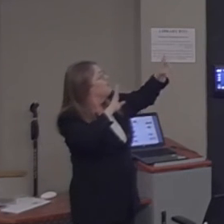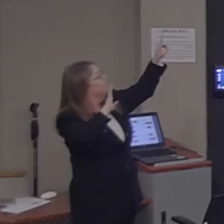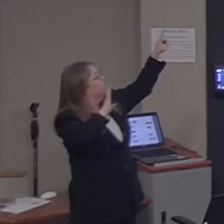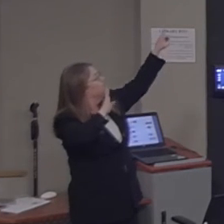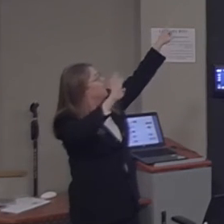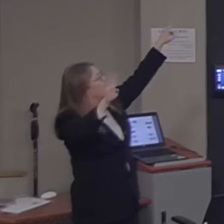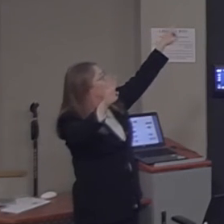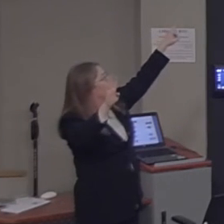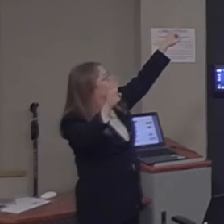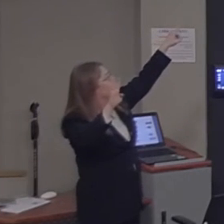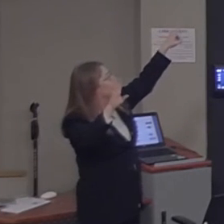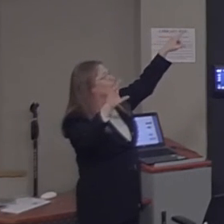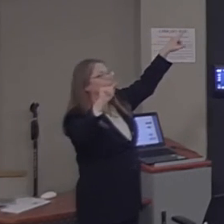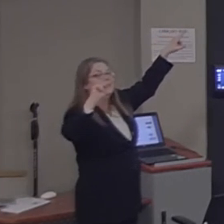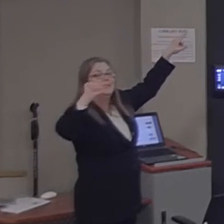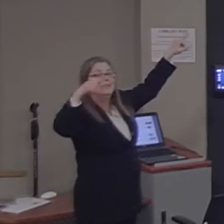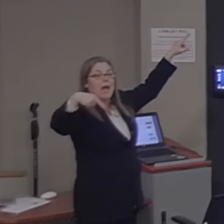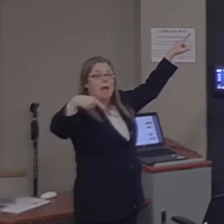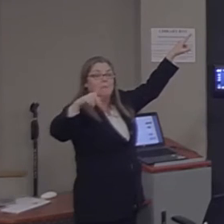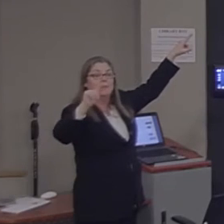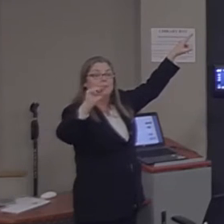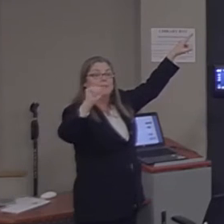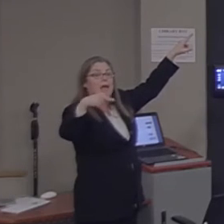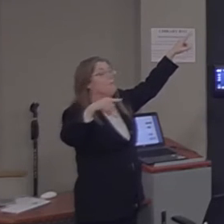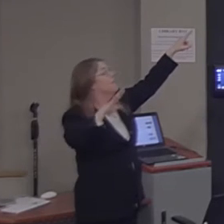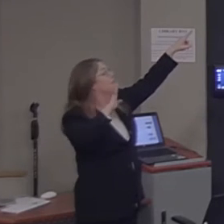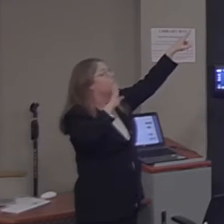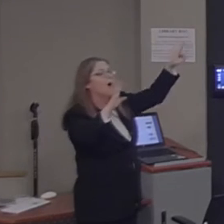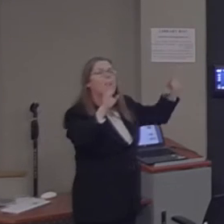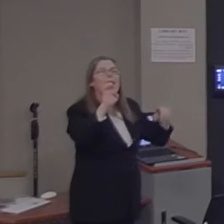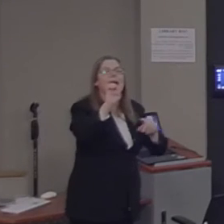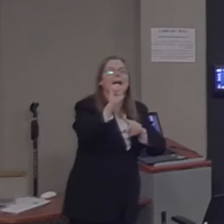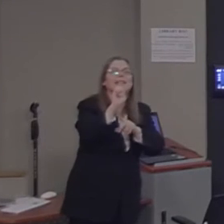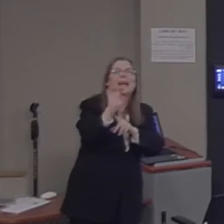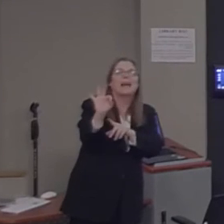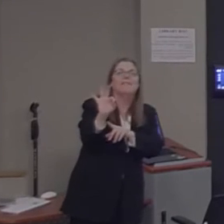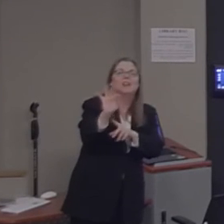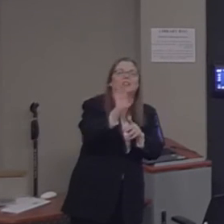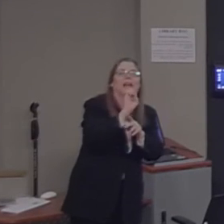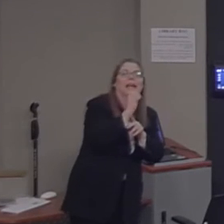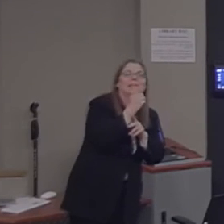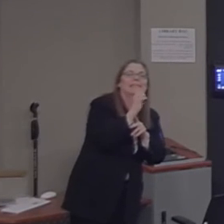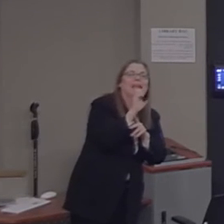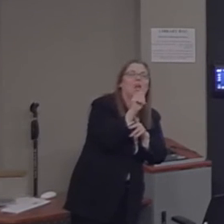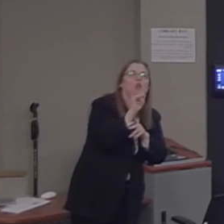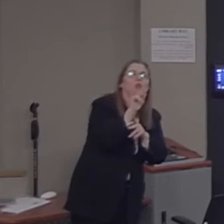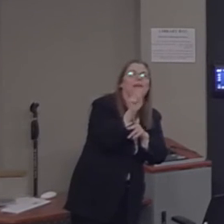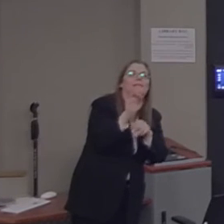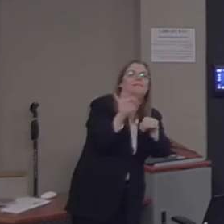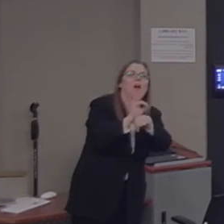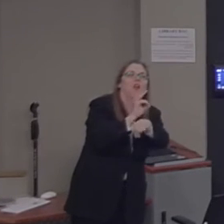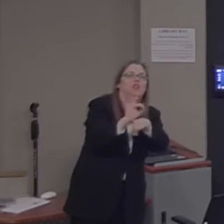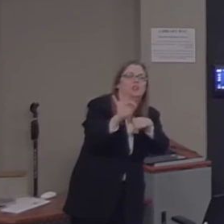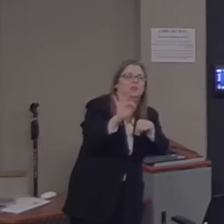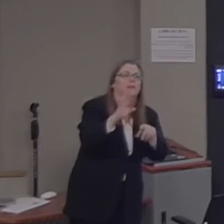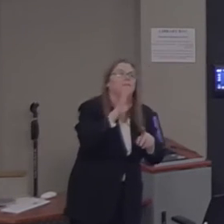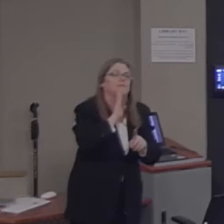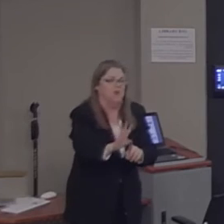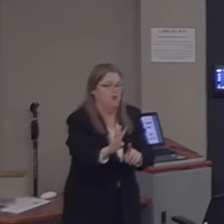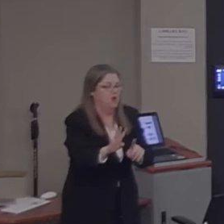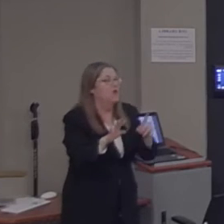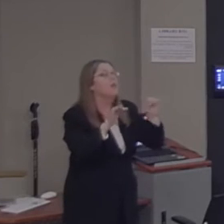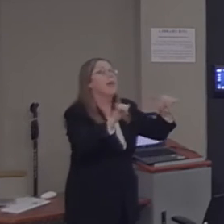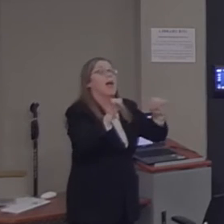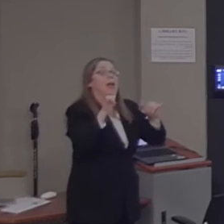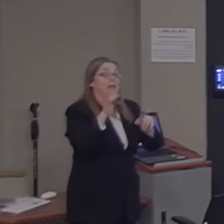four-year-old tapping is an executive function measure that was taken at age four. So executive function predicts